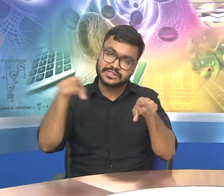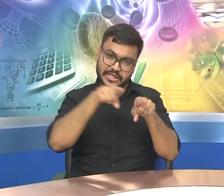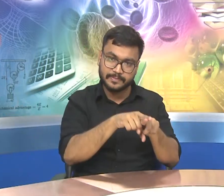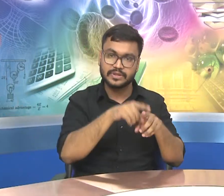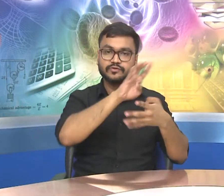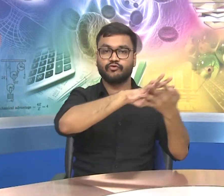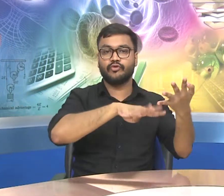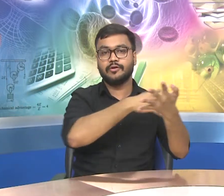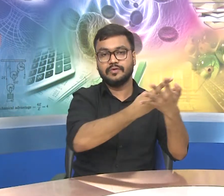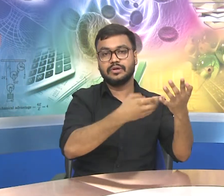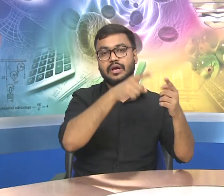an ecosystem.